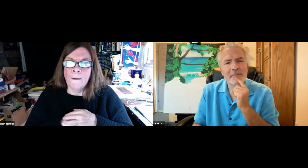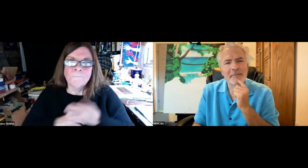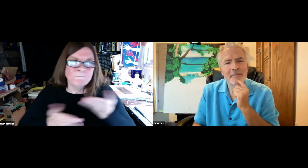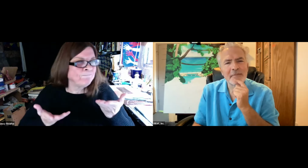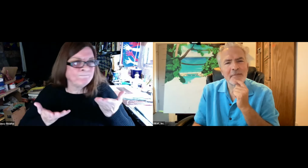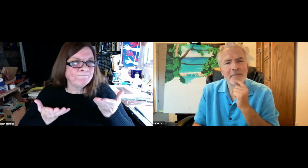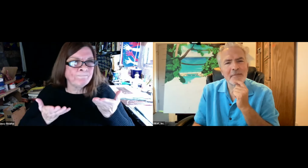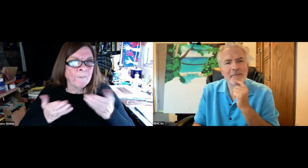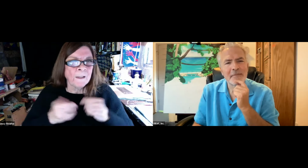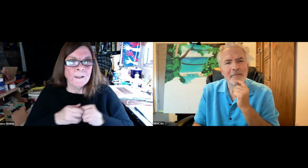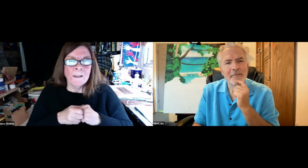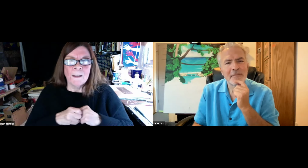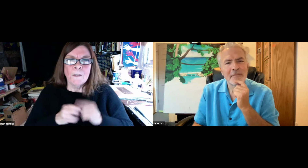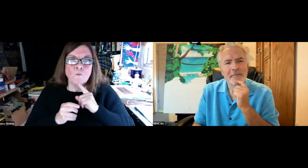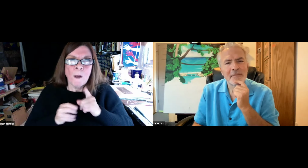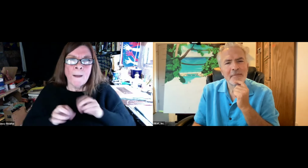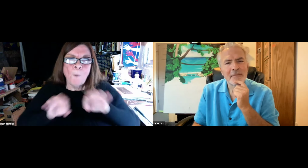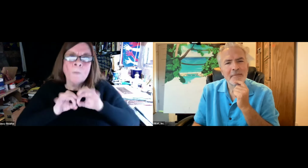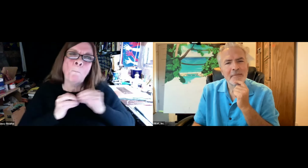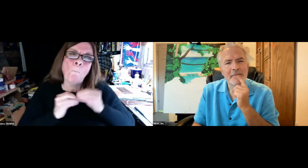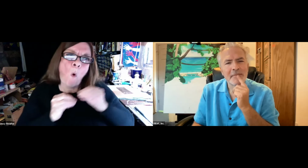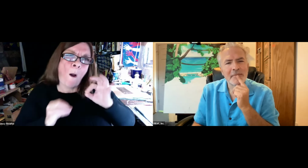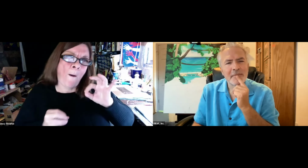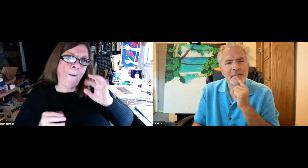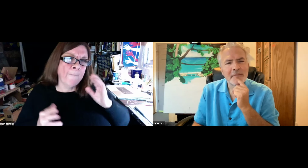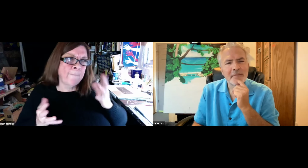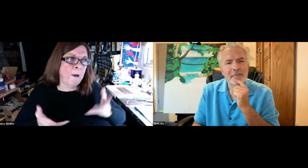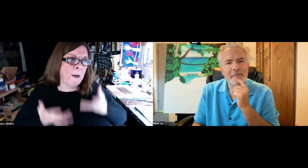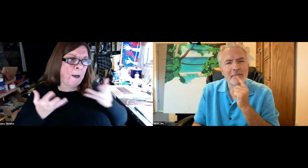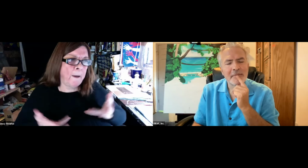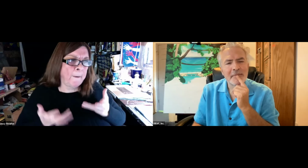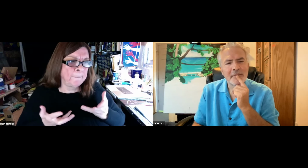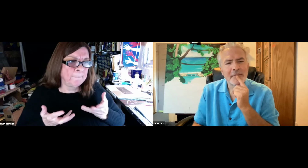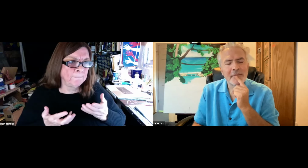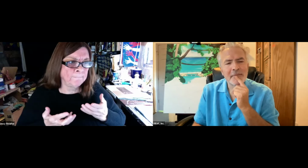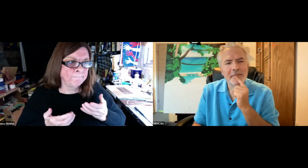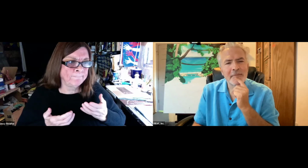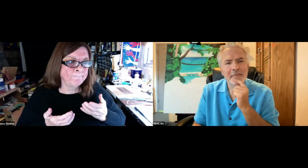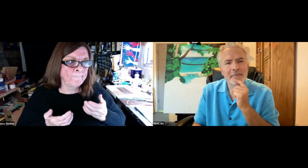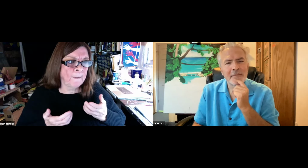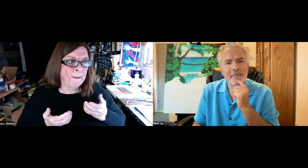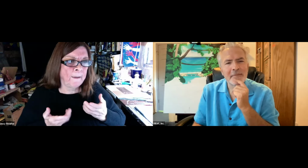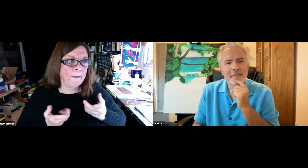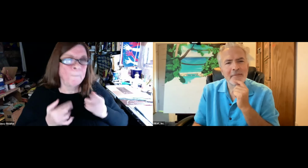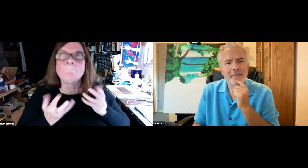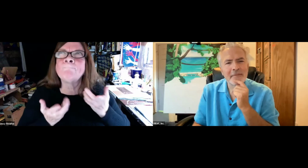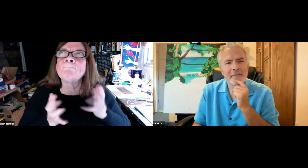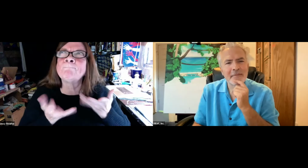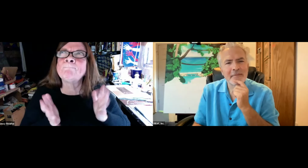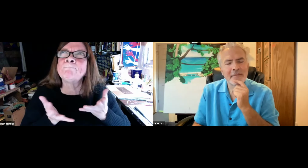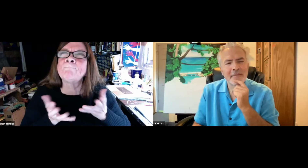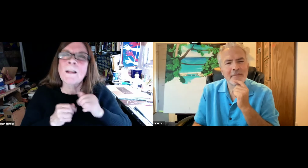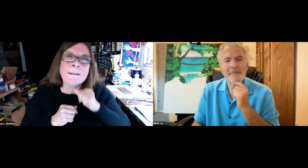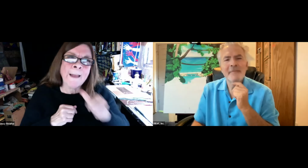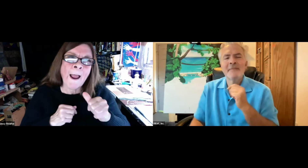grasp of the culture. And so with that said, I think it's important to have more